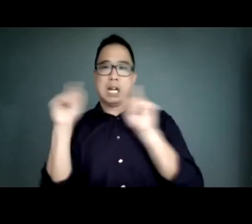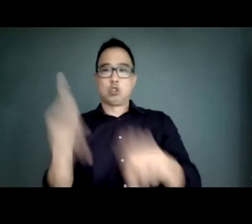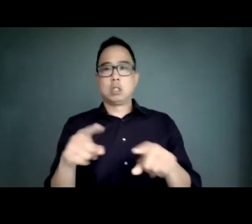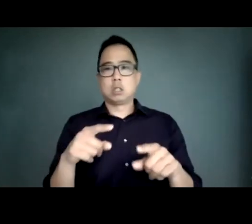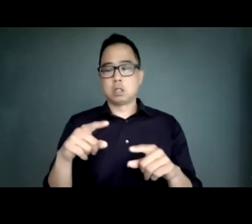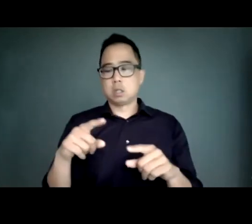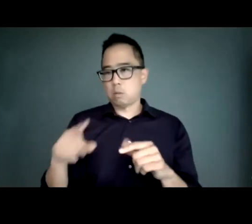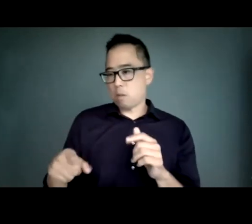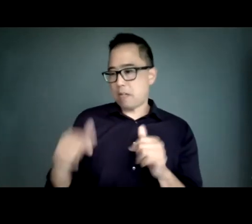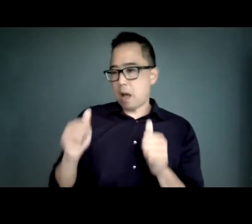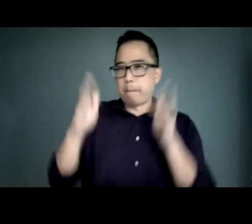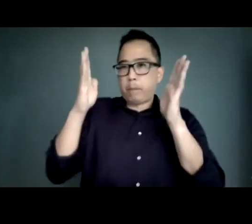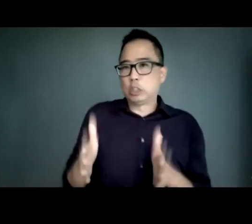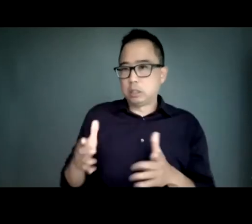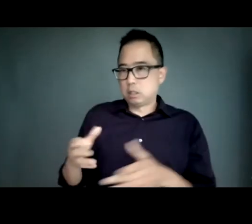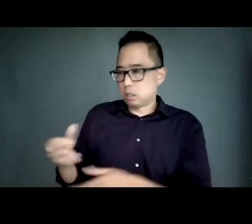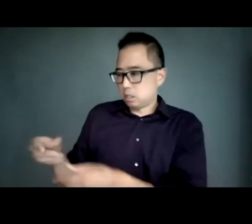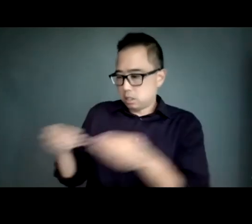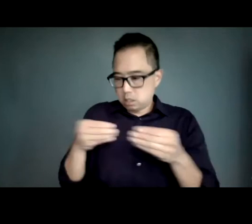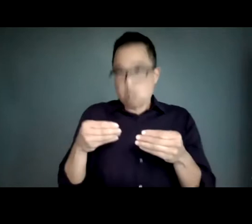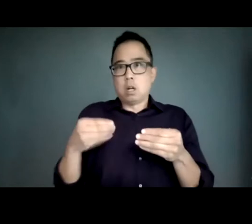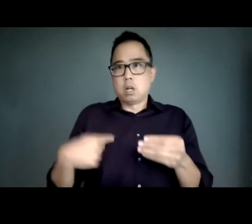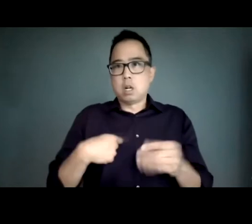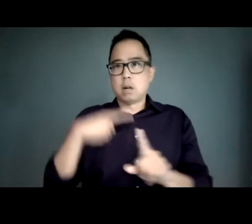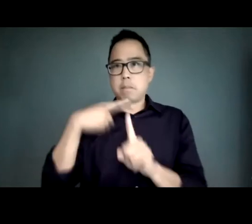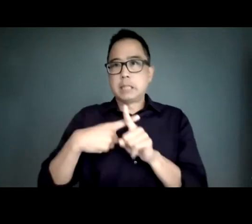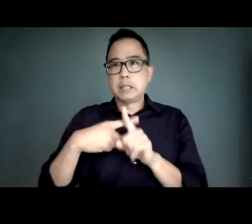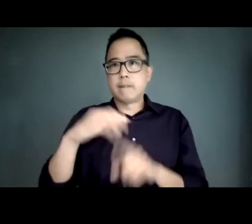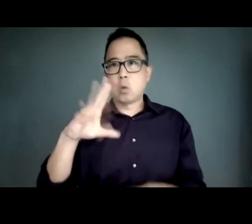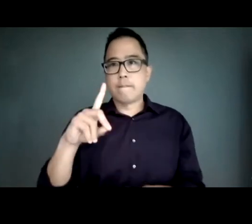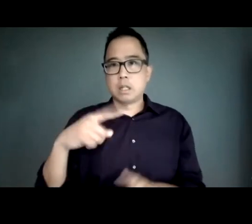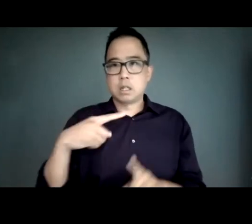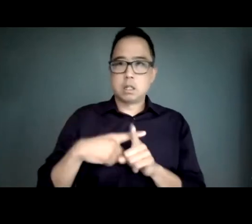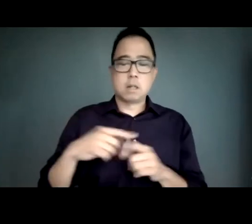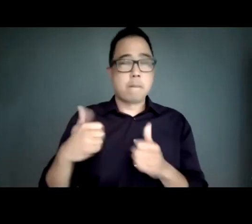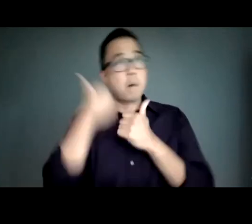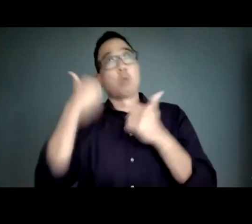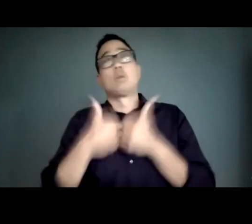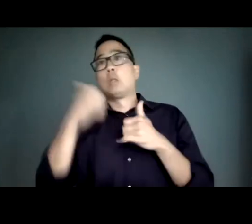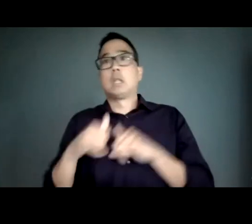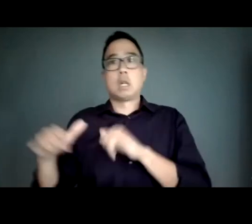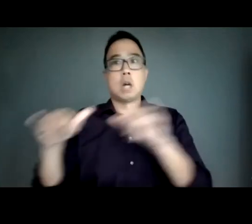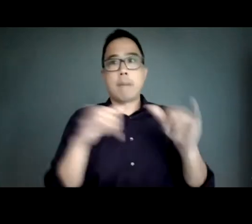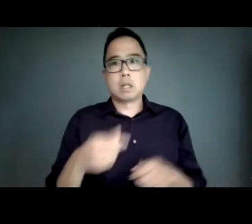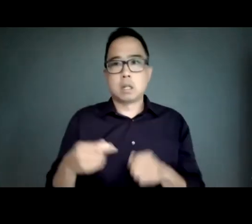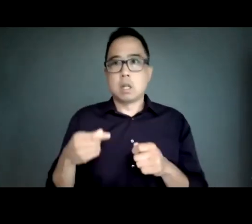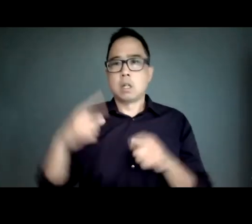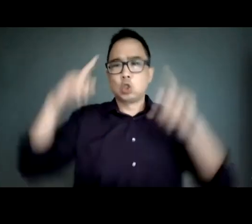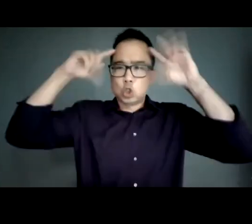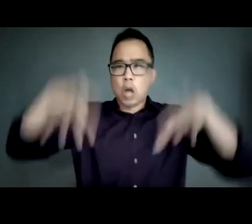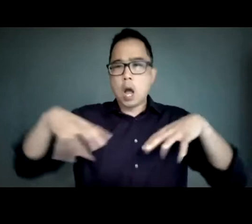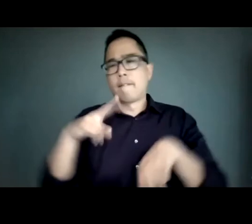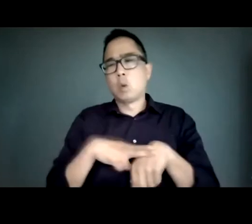The most common response when a person sees that they are COVID